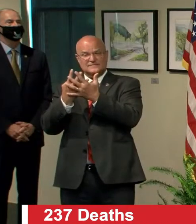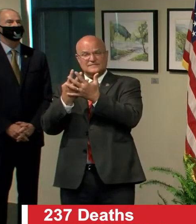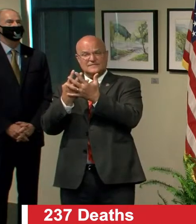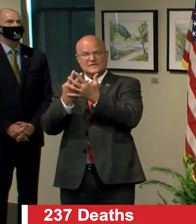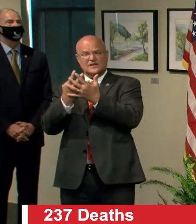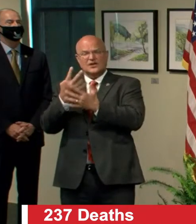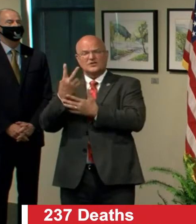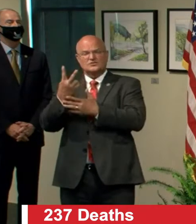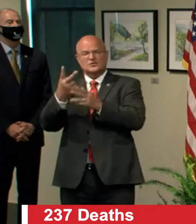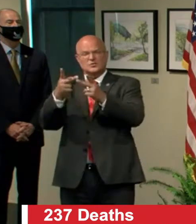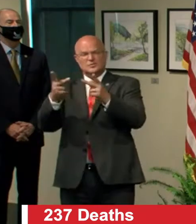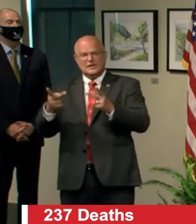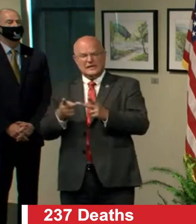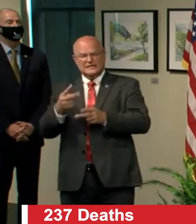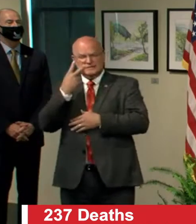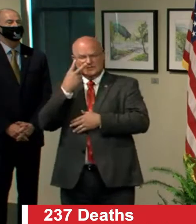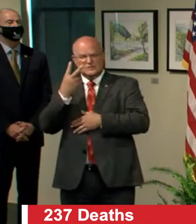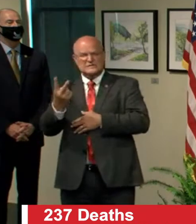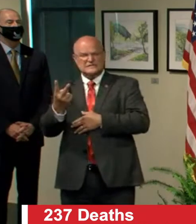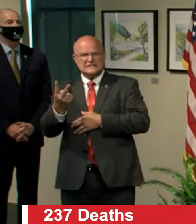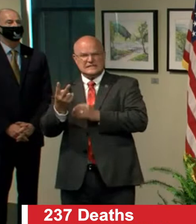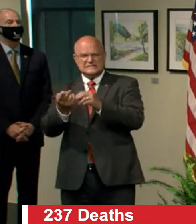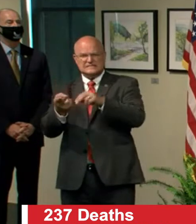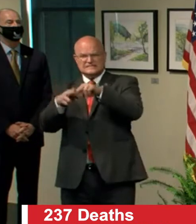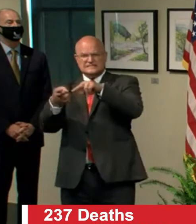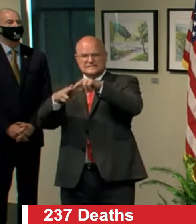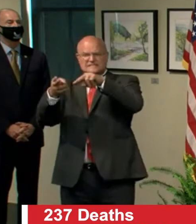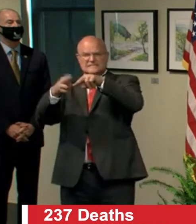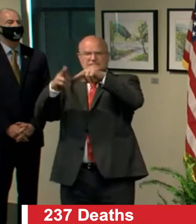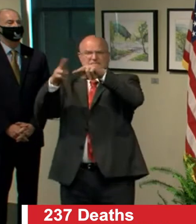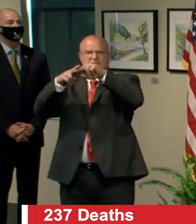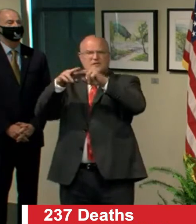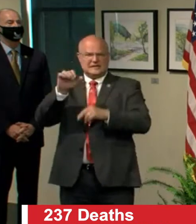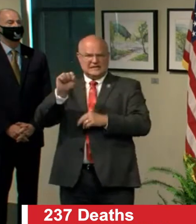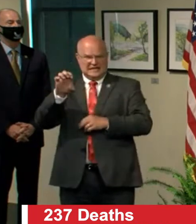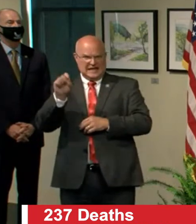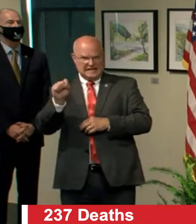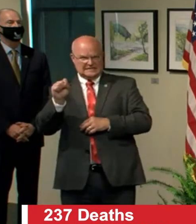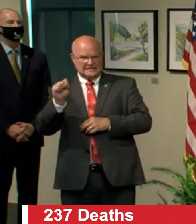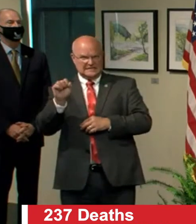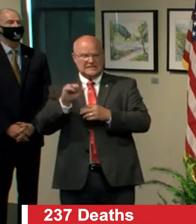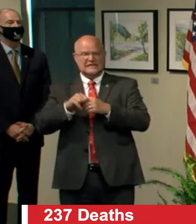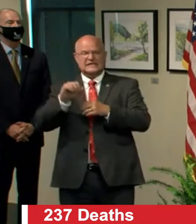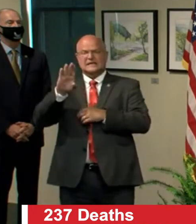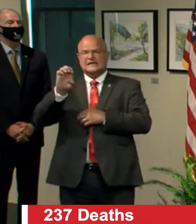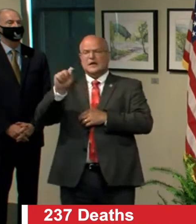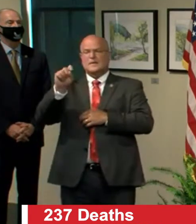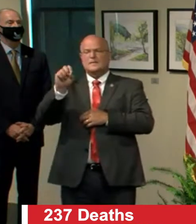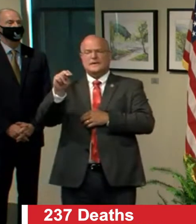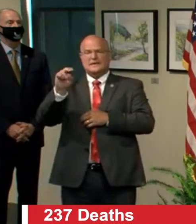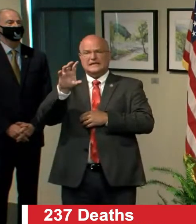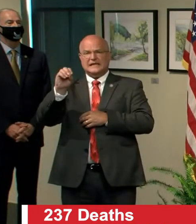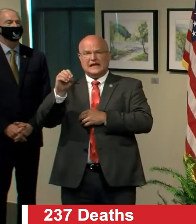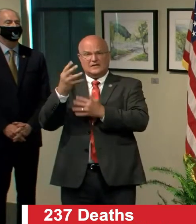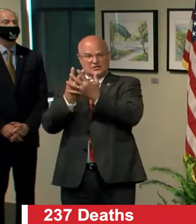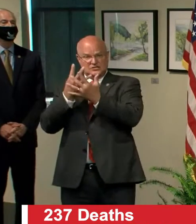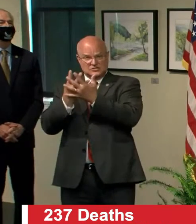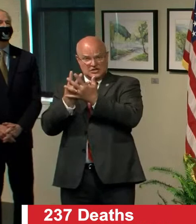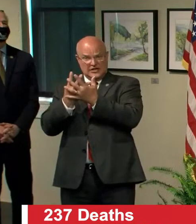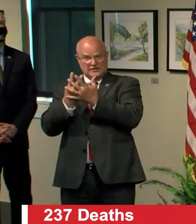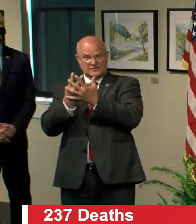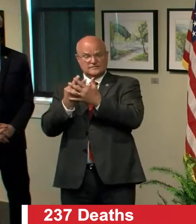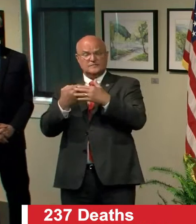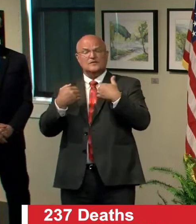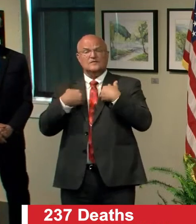are 2 areas where we're seeing increases in the number of cases is the Benton County Jail, where we have